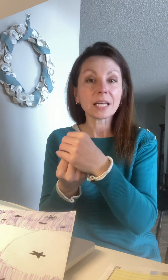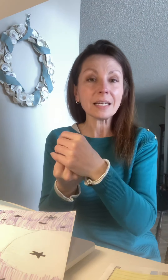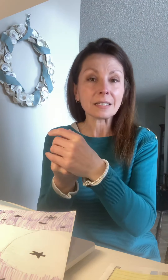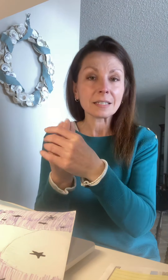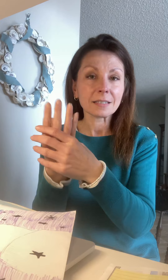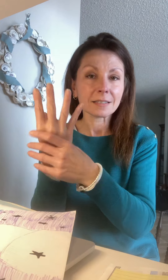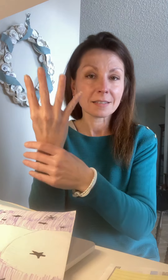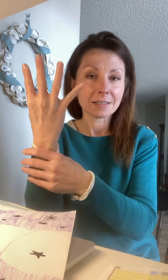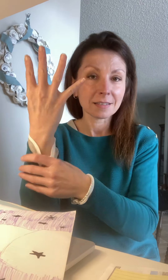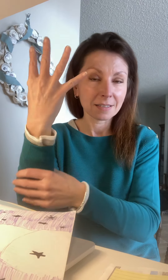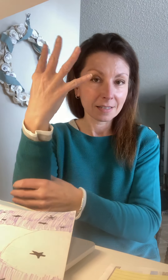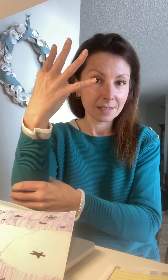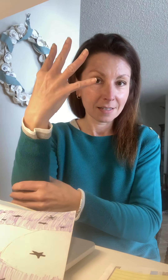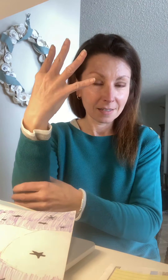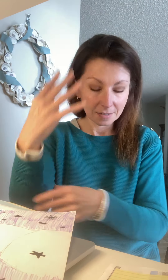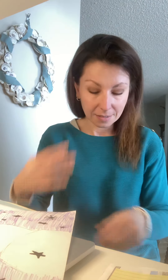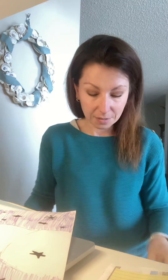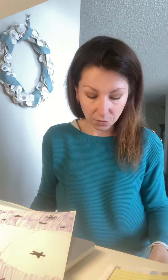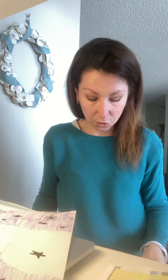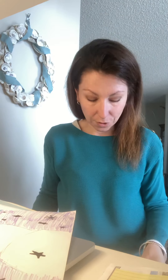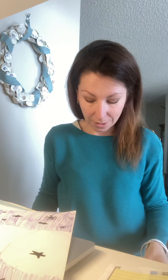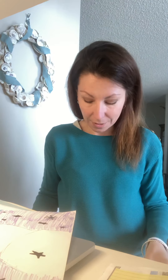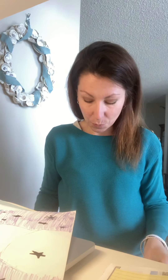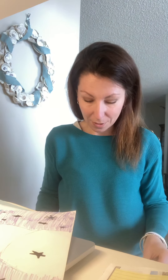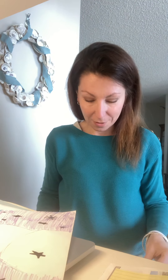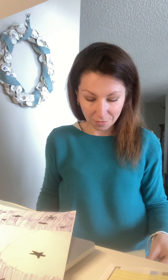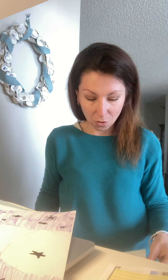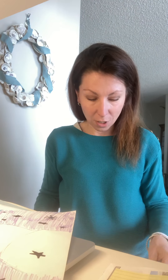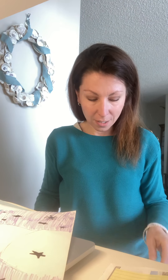Plant is featured in this piece of art.